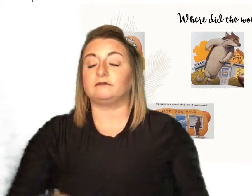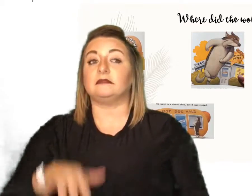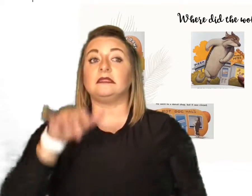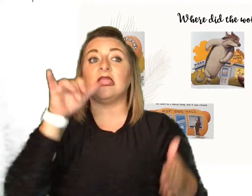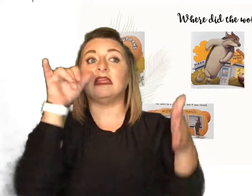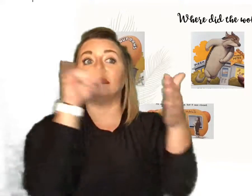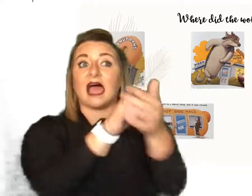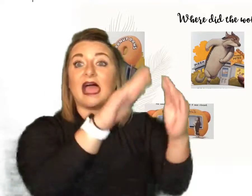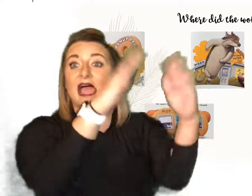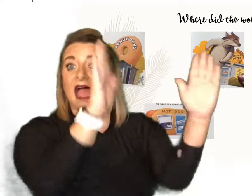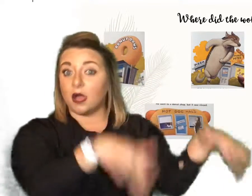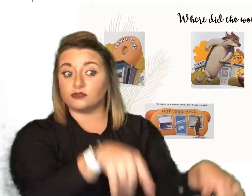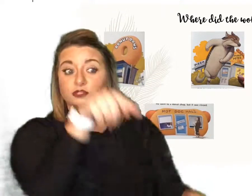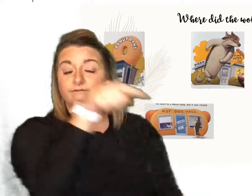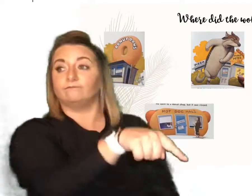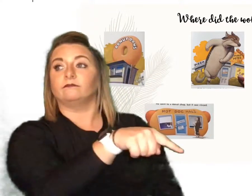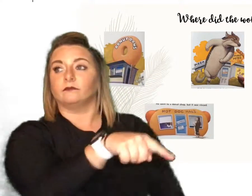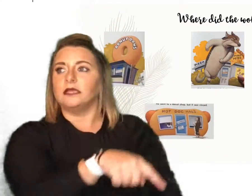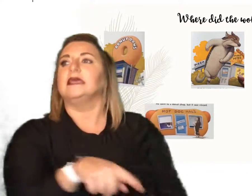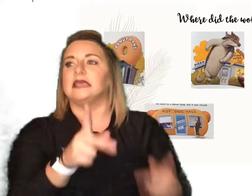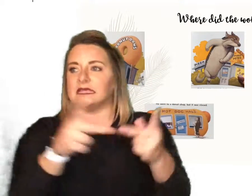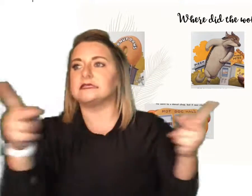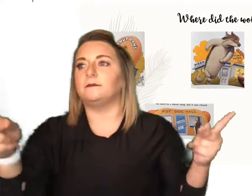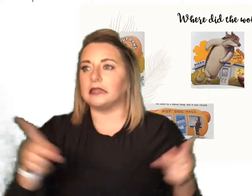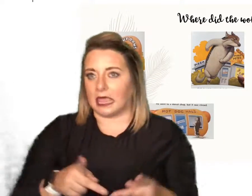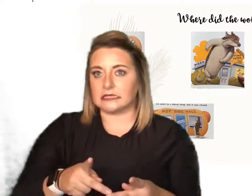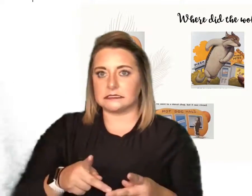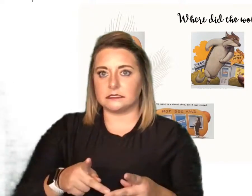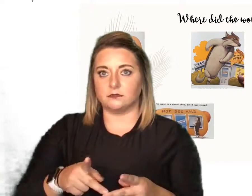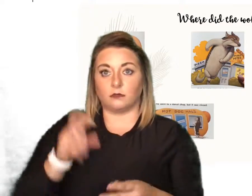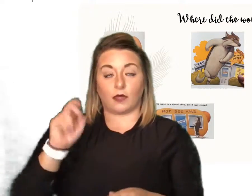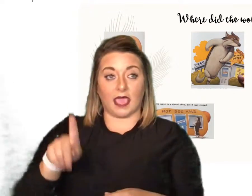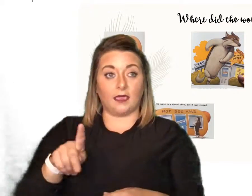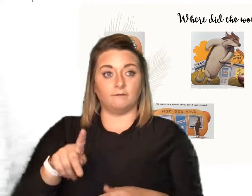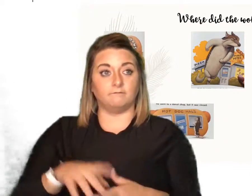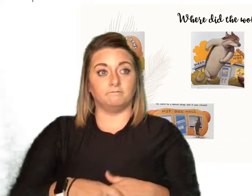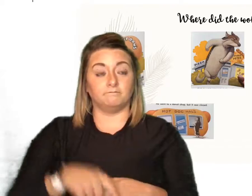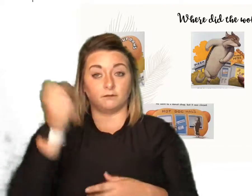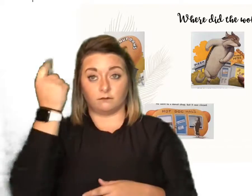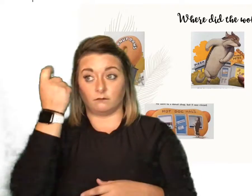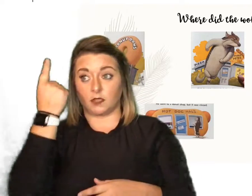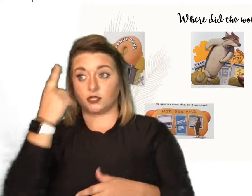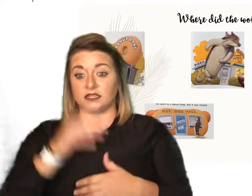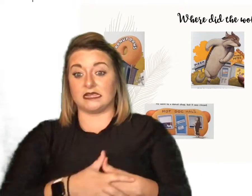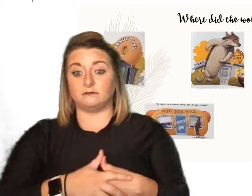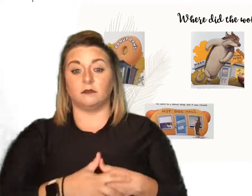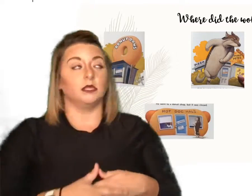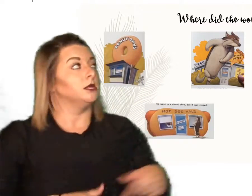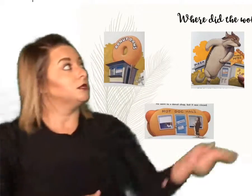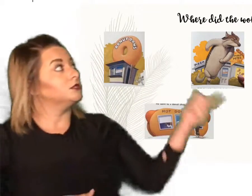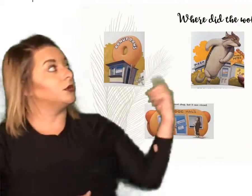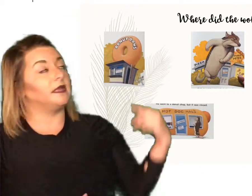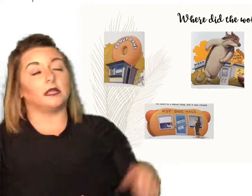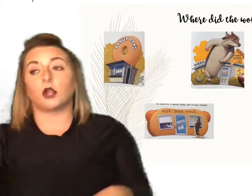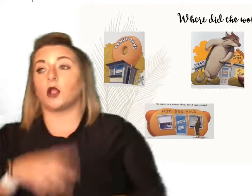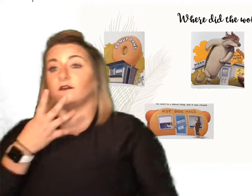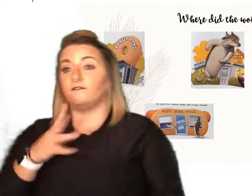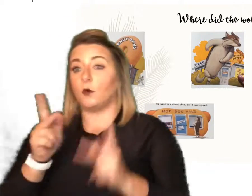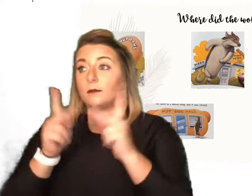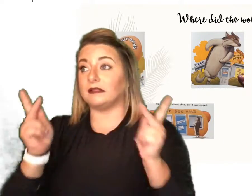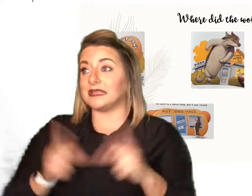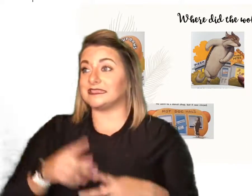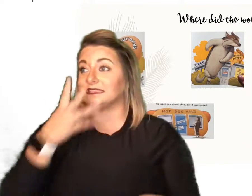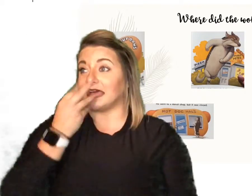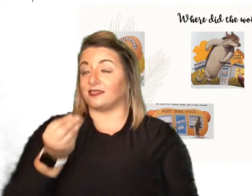house. That house is a place, okay? Understand? So here